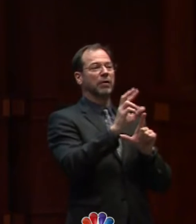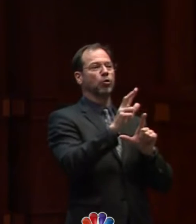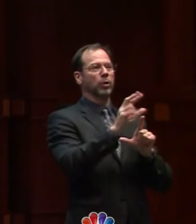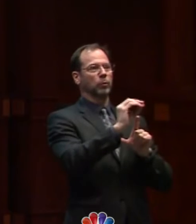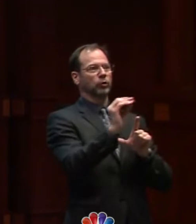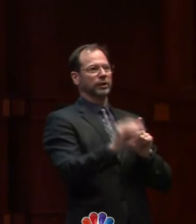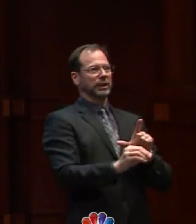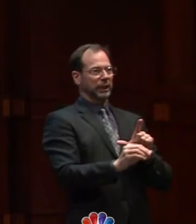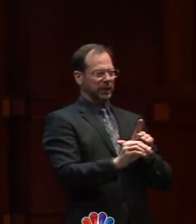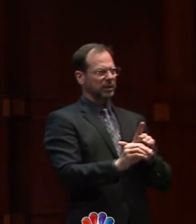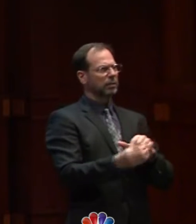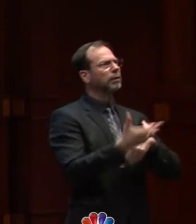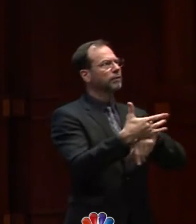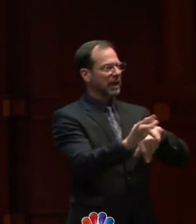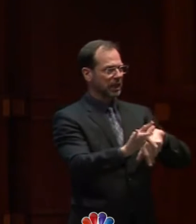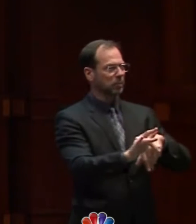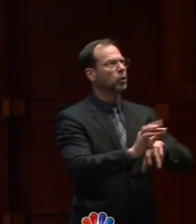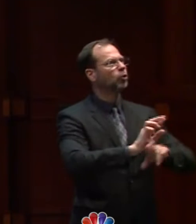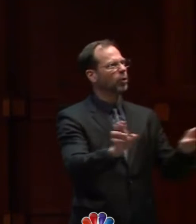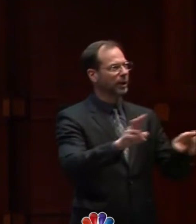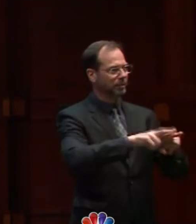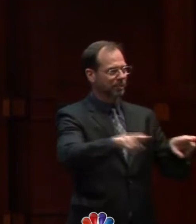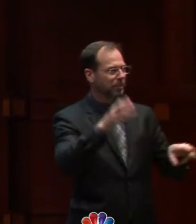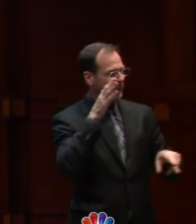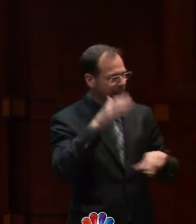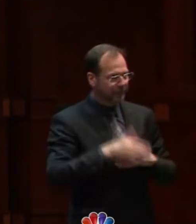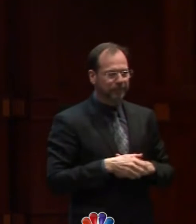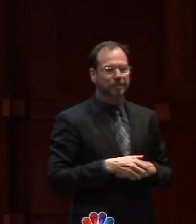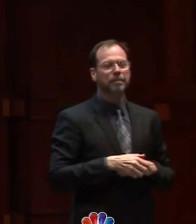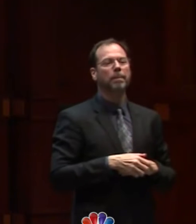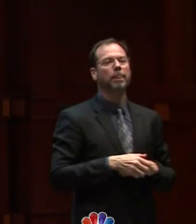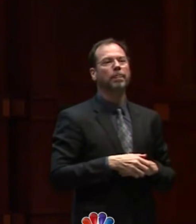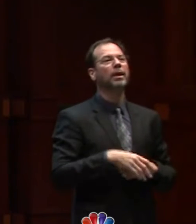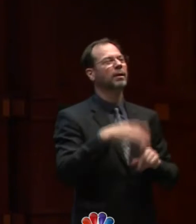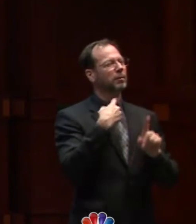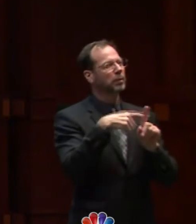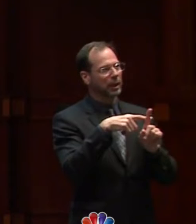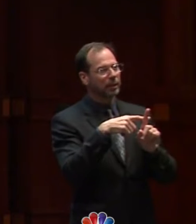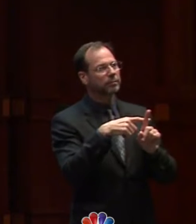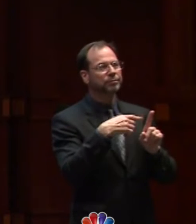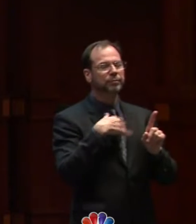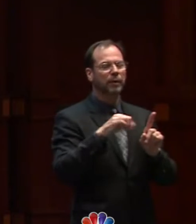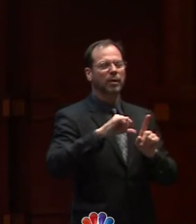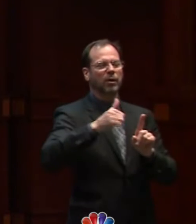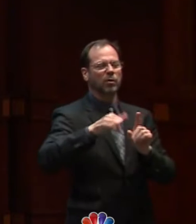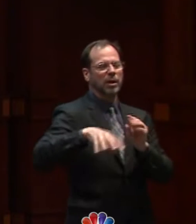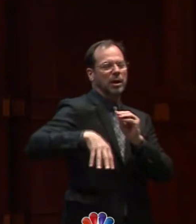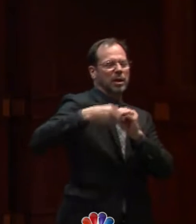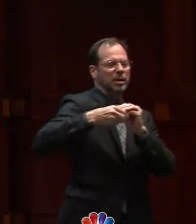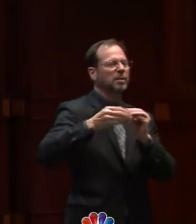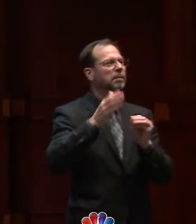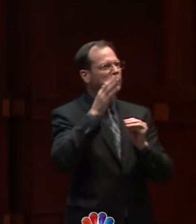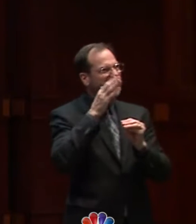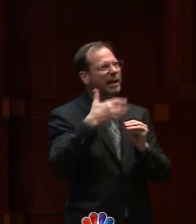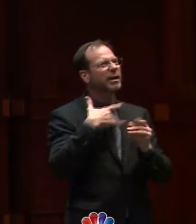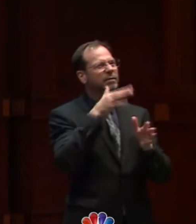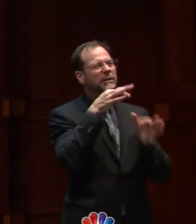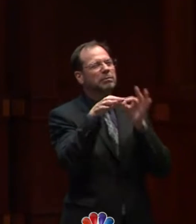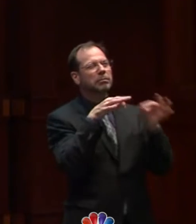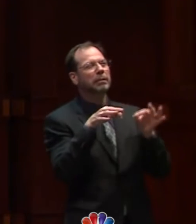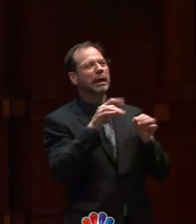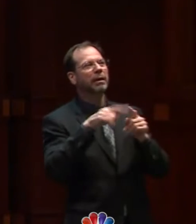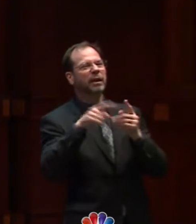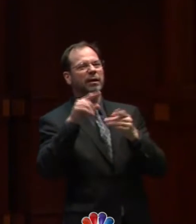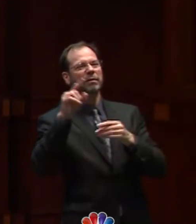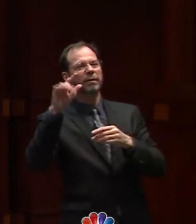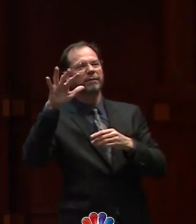63% of the beds are actually available there. And then there, in addition, there's some additional beds that I mentioned as I was going through the different